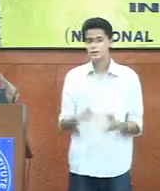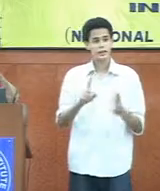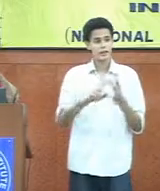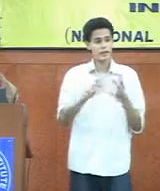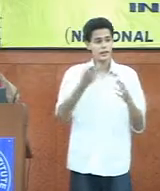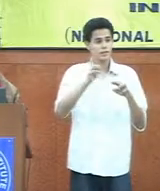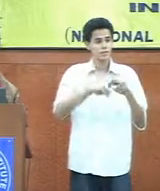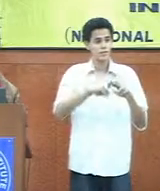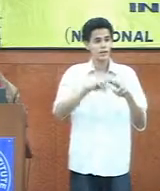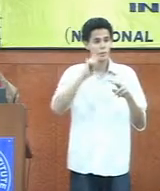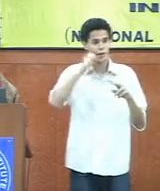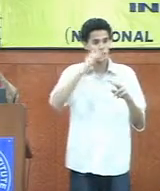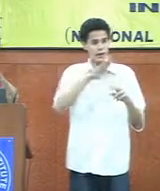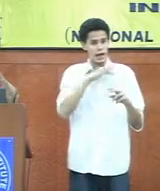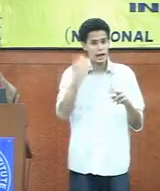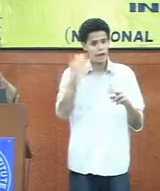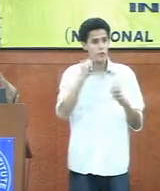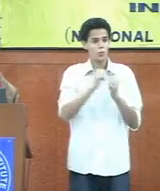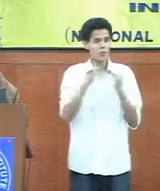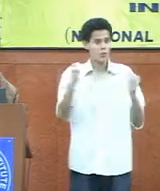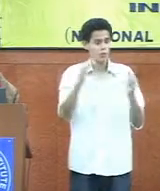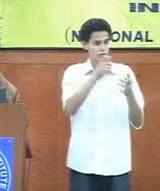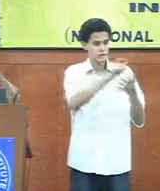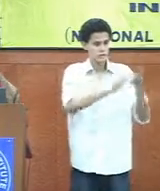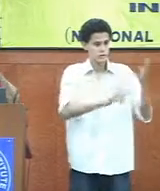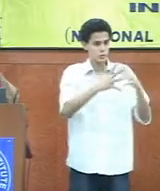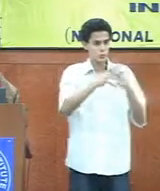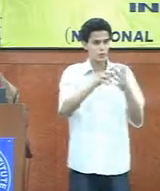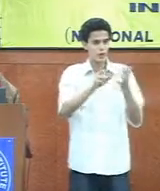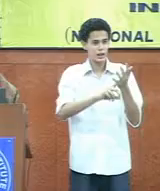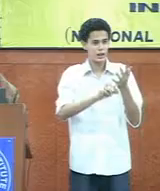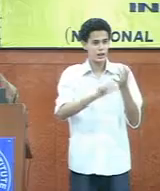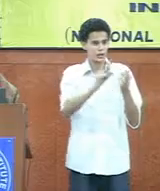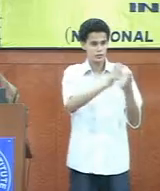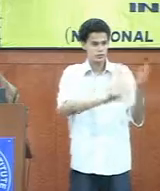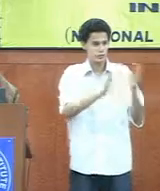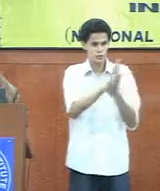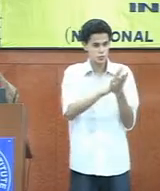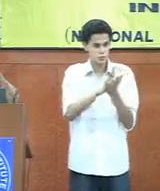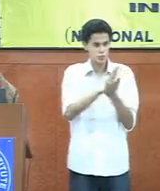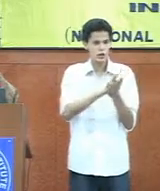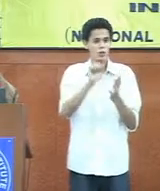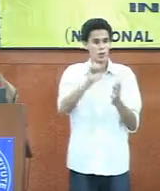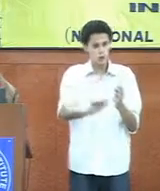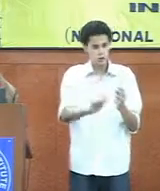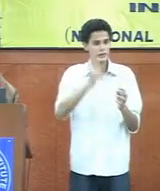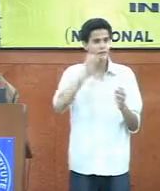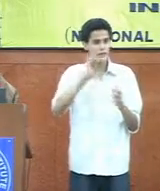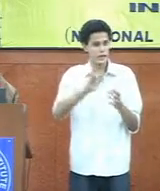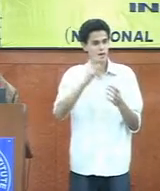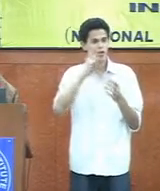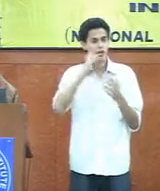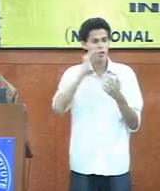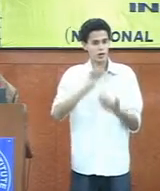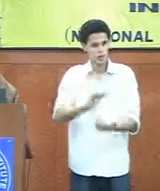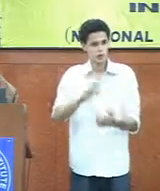If a man dies without leaving a will, then his sons, his